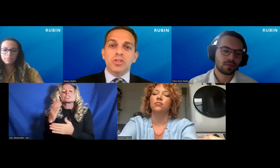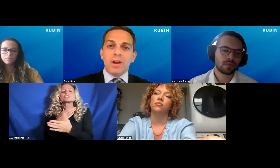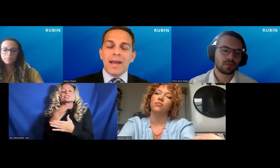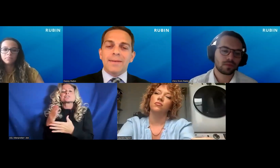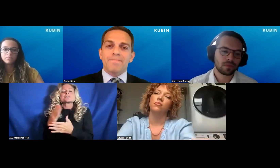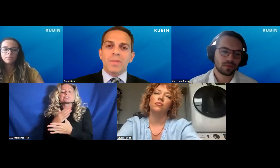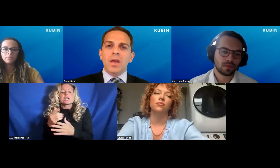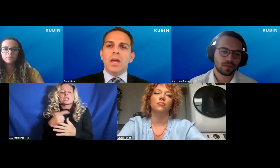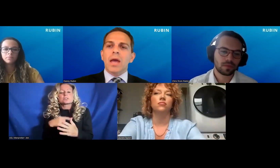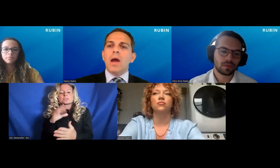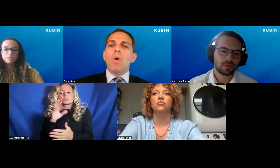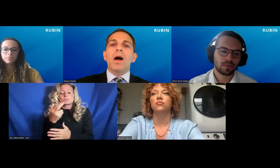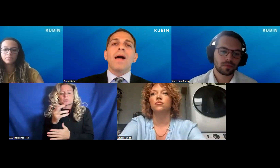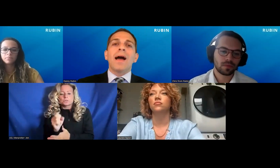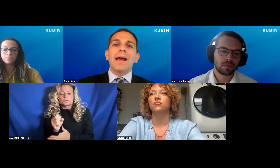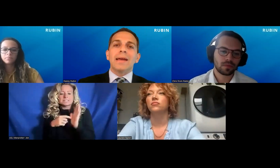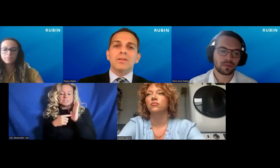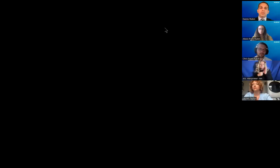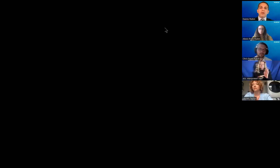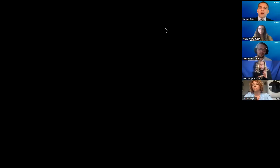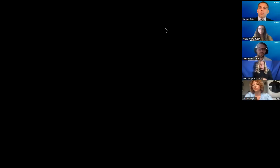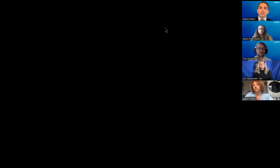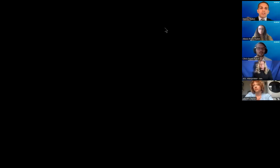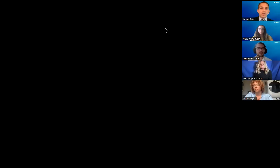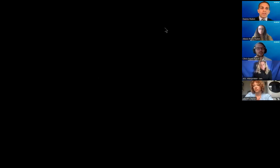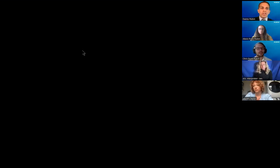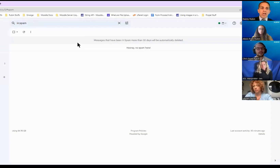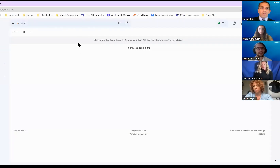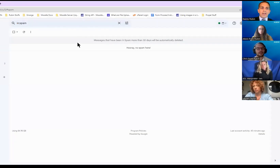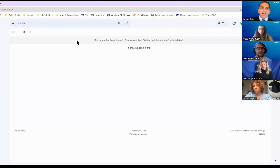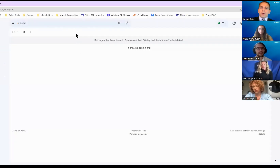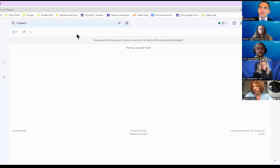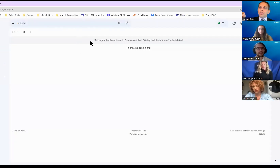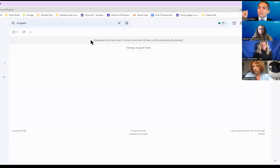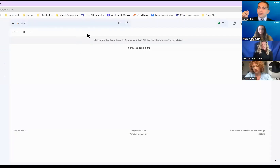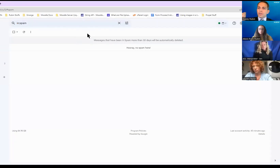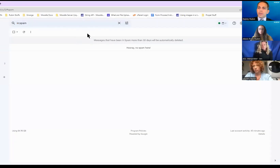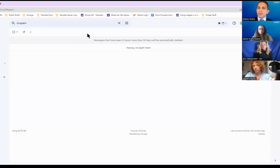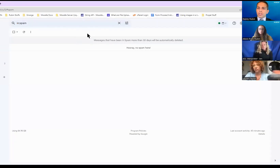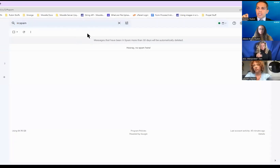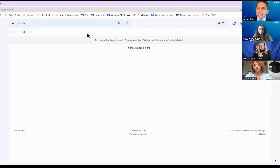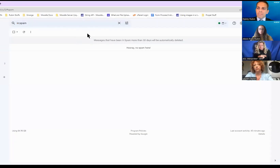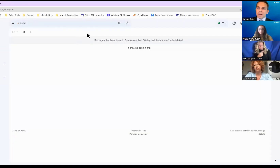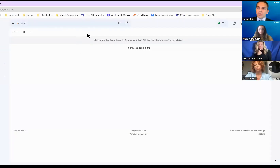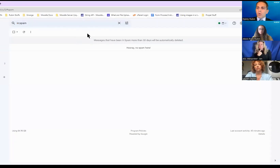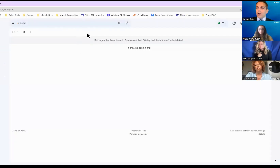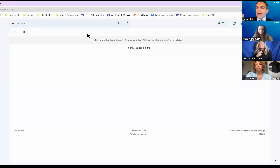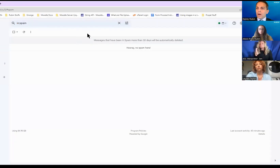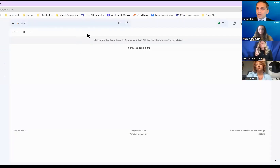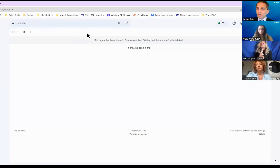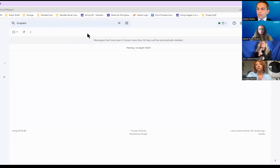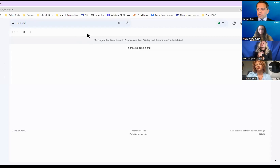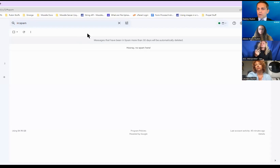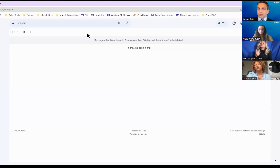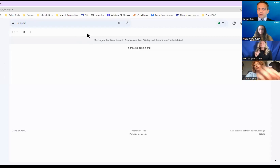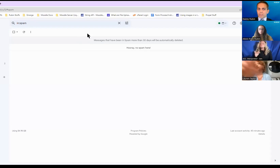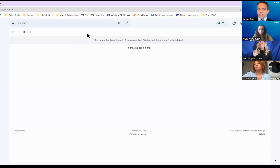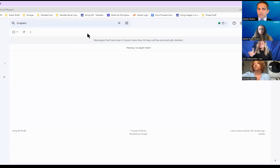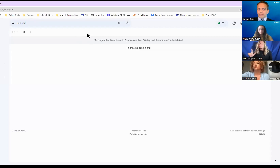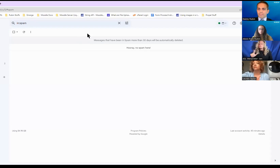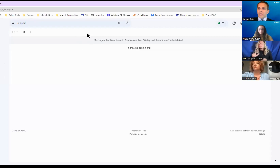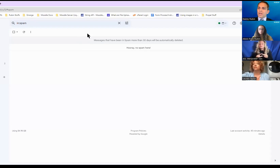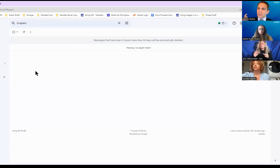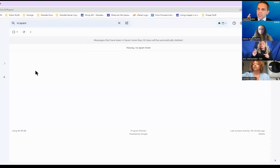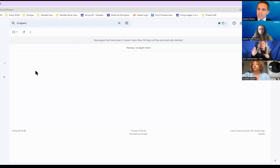and demonstrate. And while I do that, I want you to tell me in the chat right now, do you use Gmail or Outlook through your